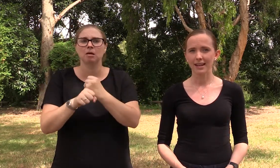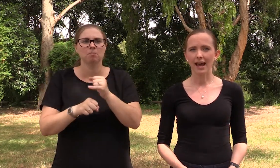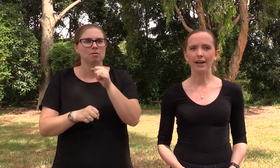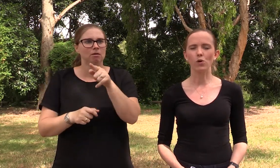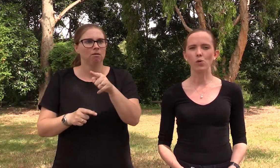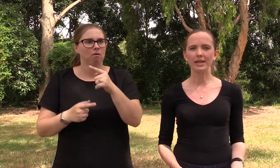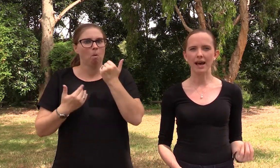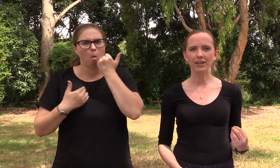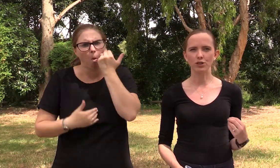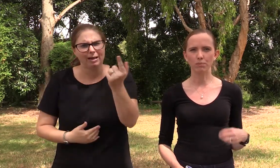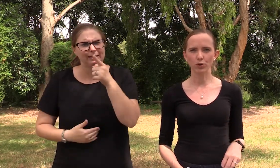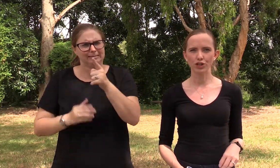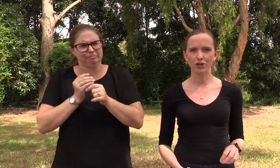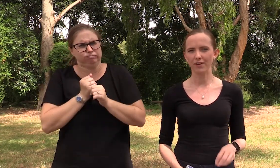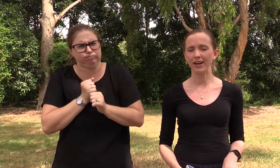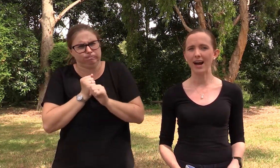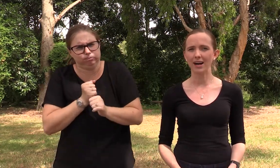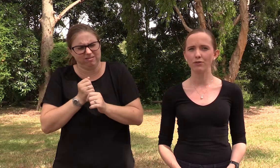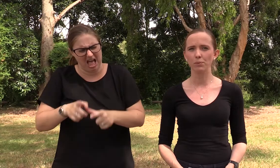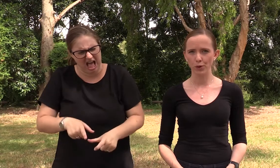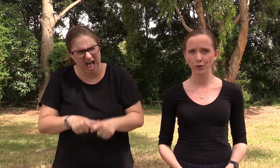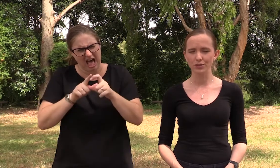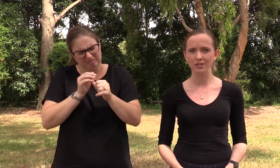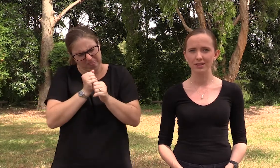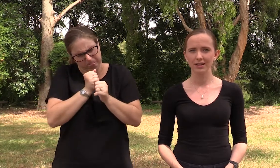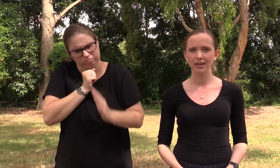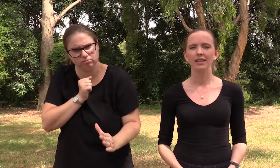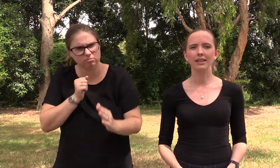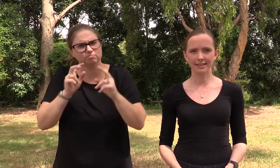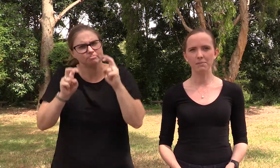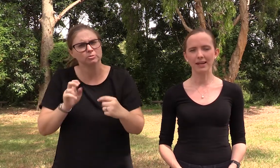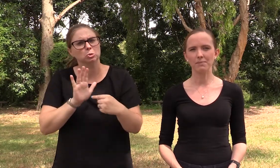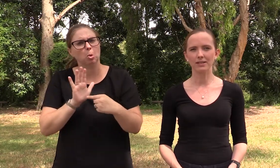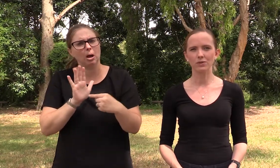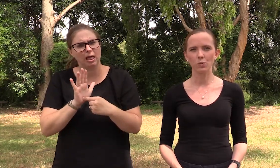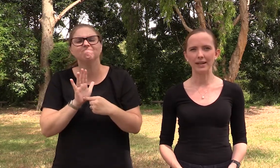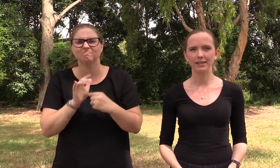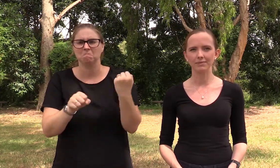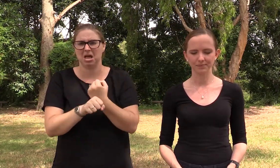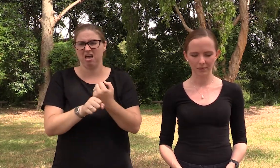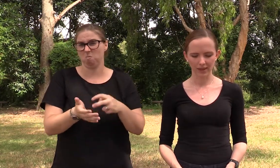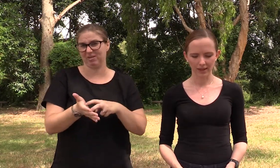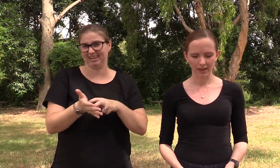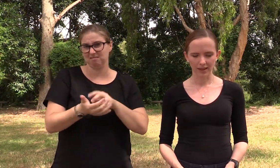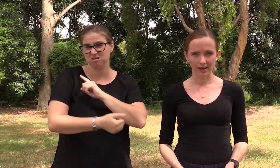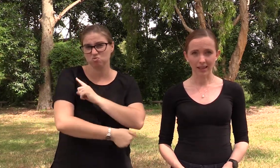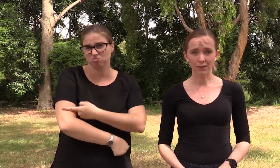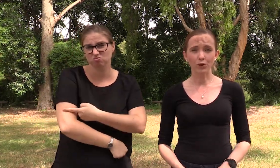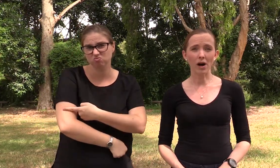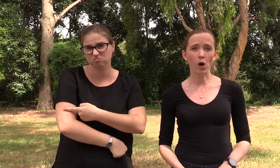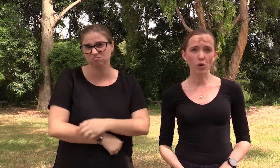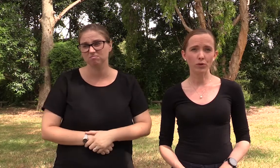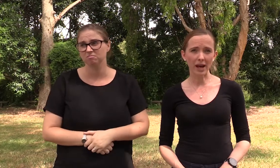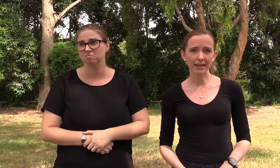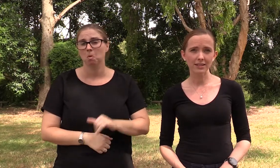constipated and are always having to push very hard for poos, this can make the muscles weak. If